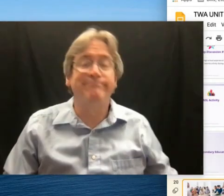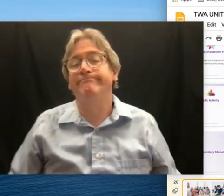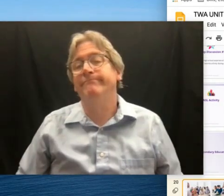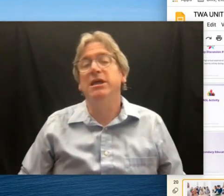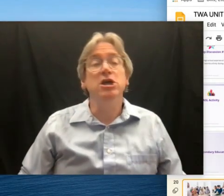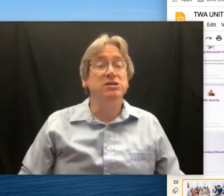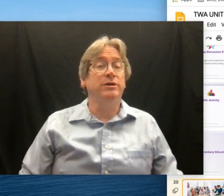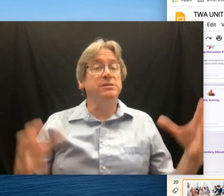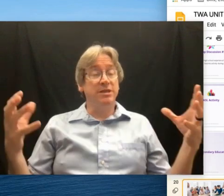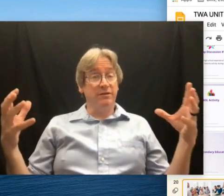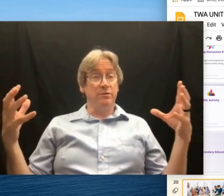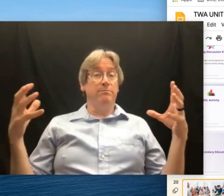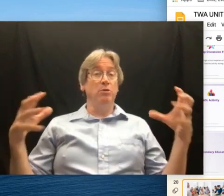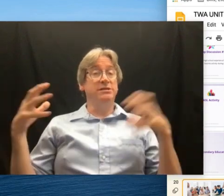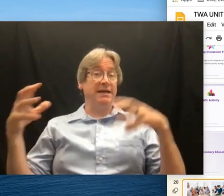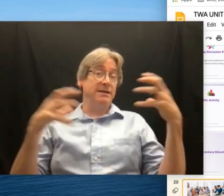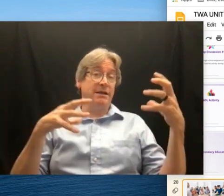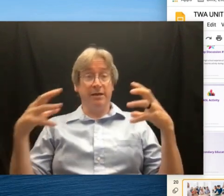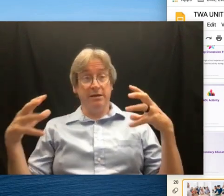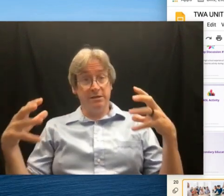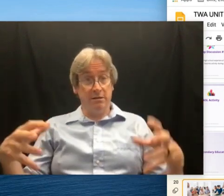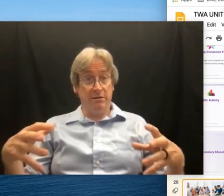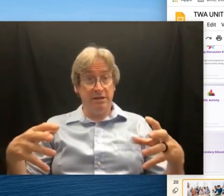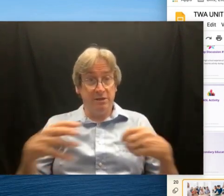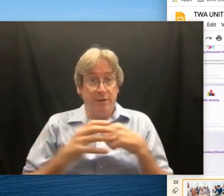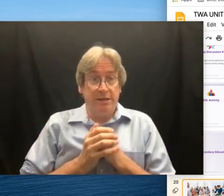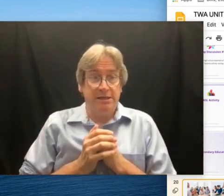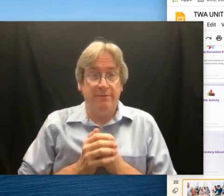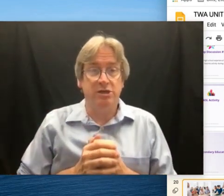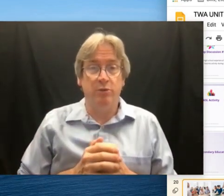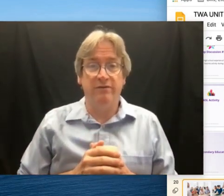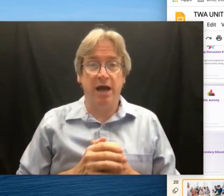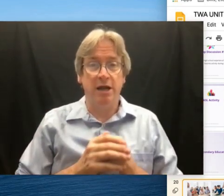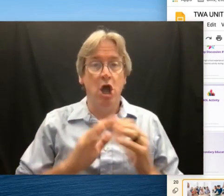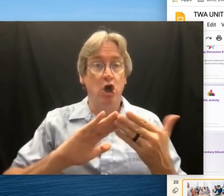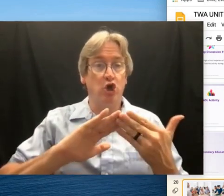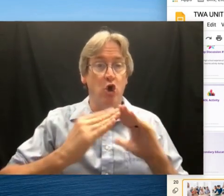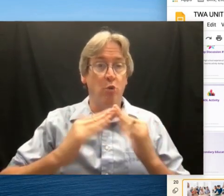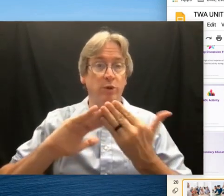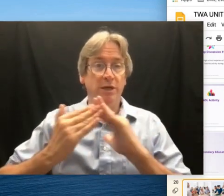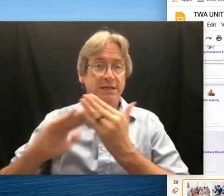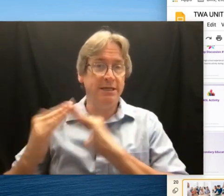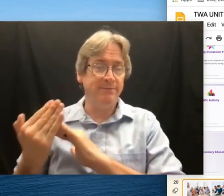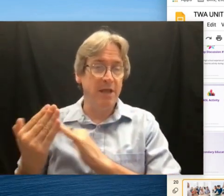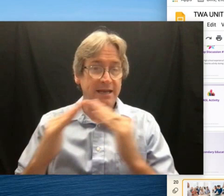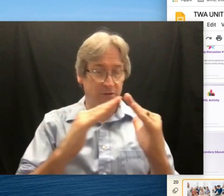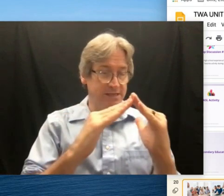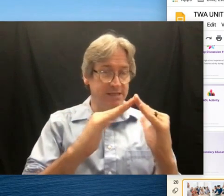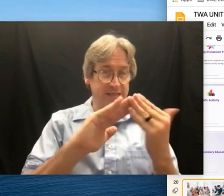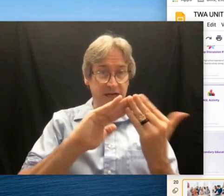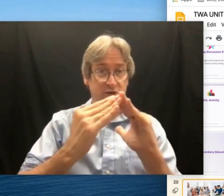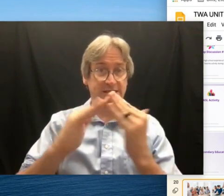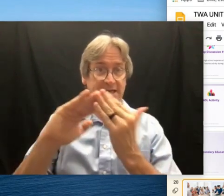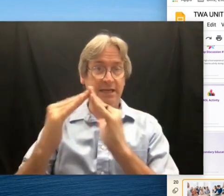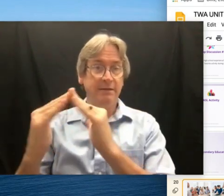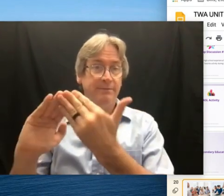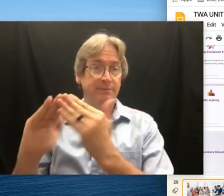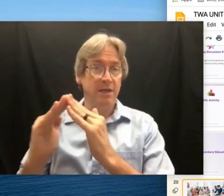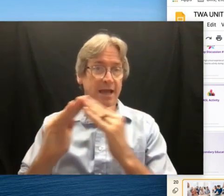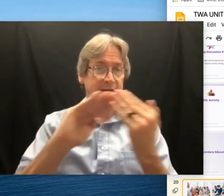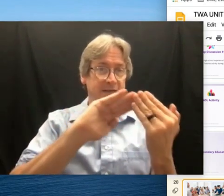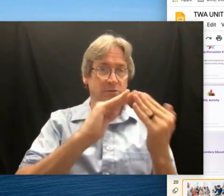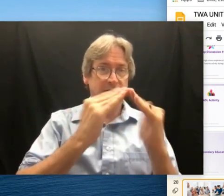Post-secondary. So here's some of the different post-secondary things that we can sign. So we've got community. Now this is the sign for